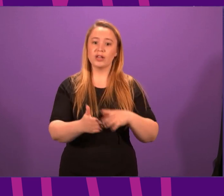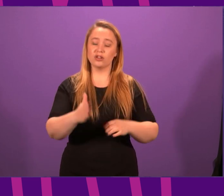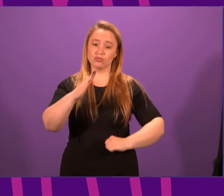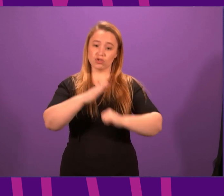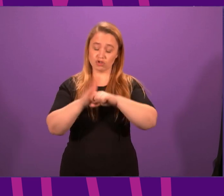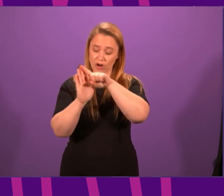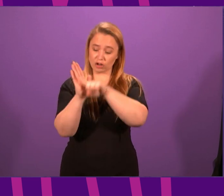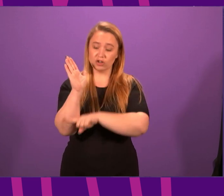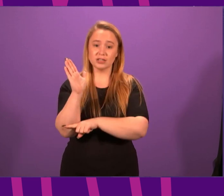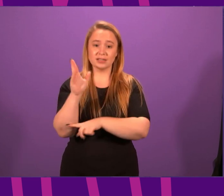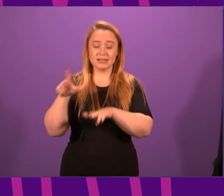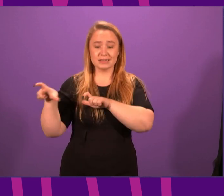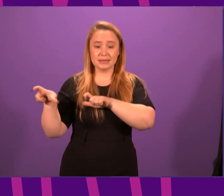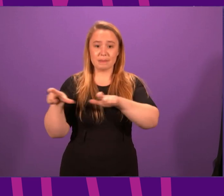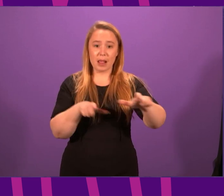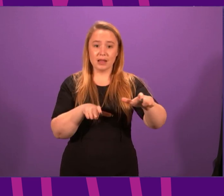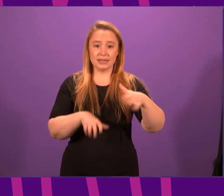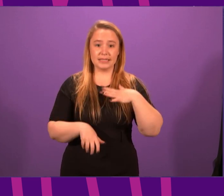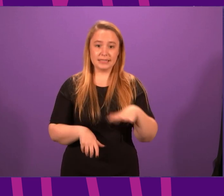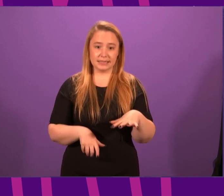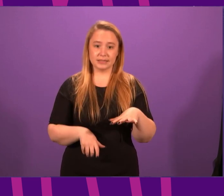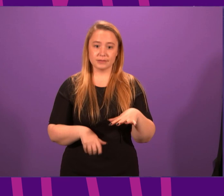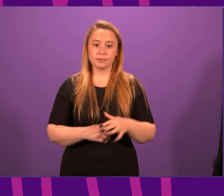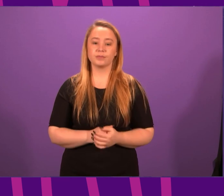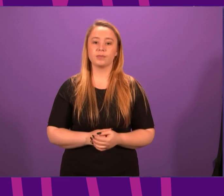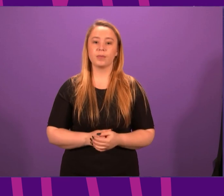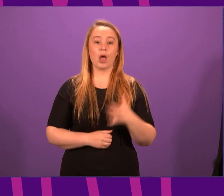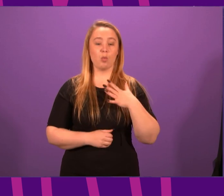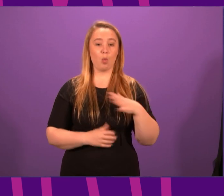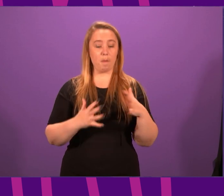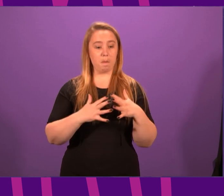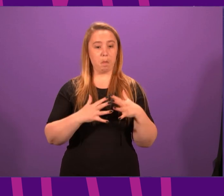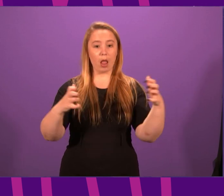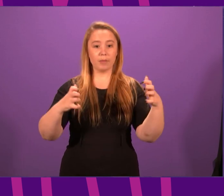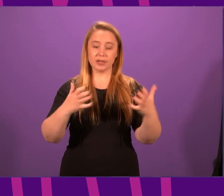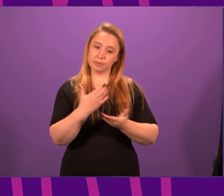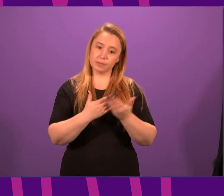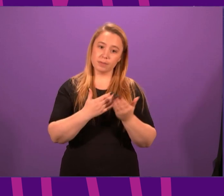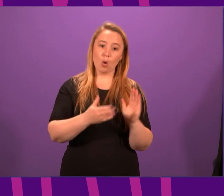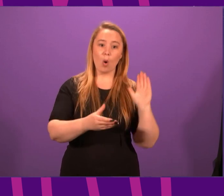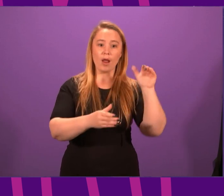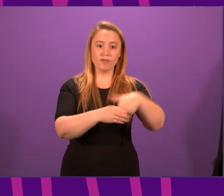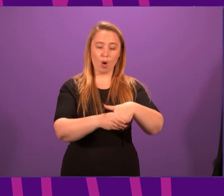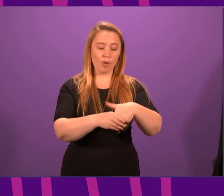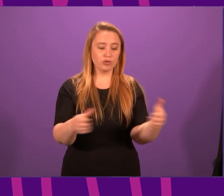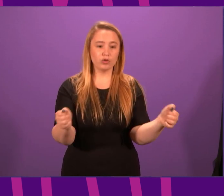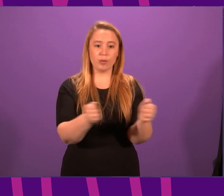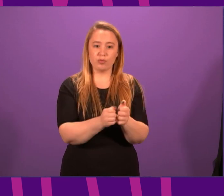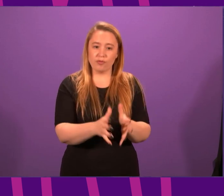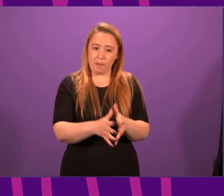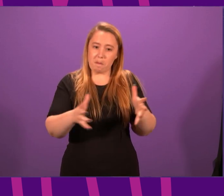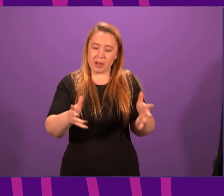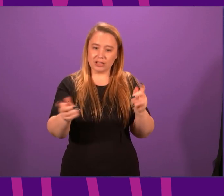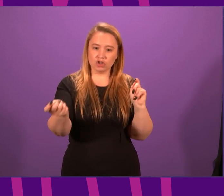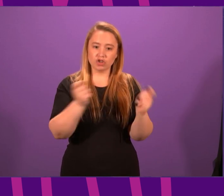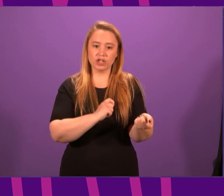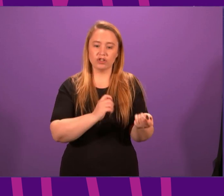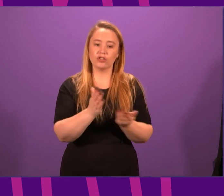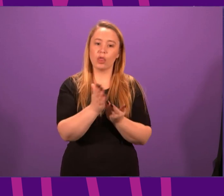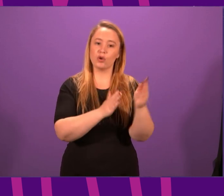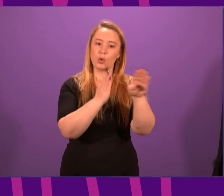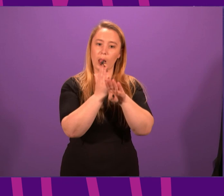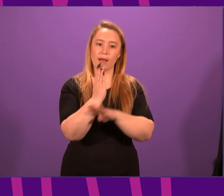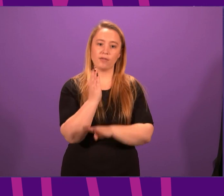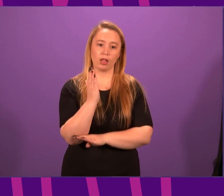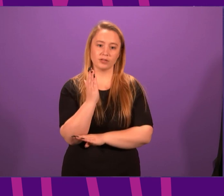restrictions. I do want to see greater involvement of the Parliament in approving the big changes to the levels. I support